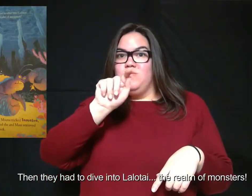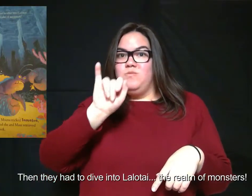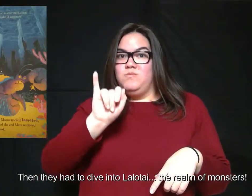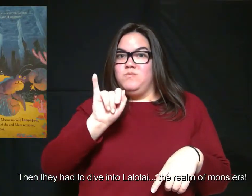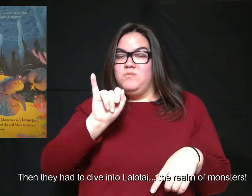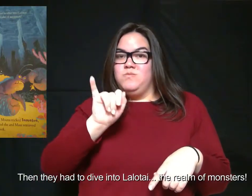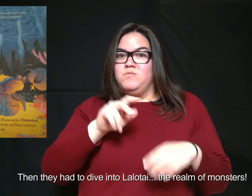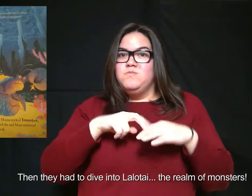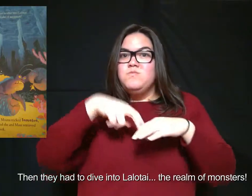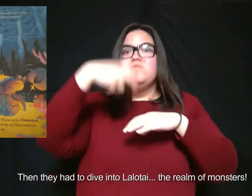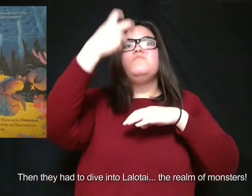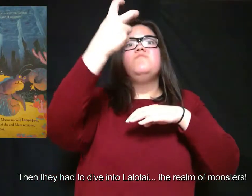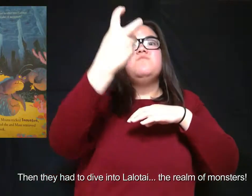monsters.